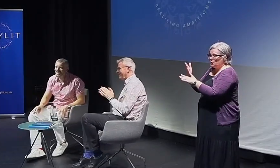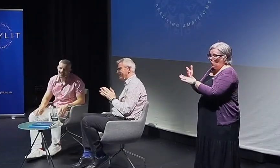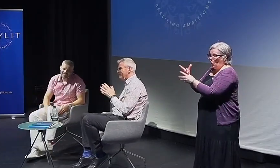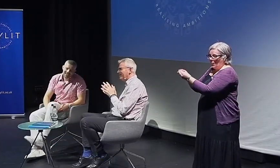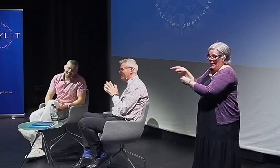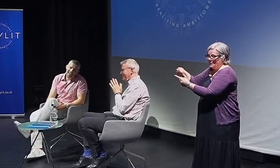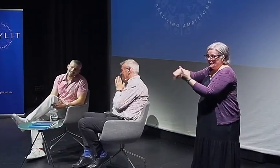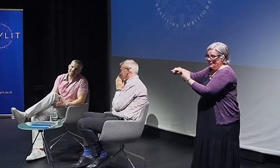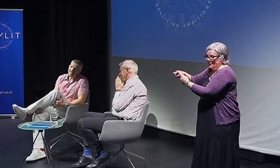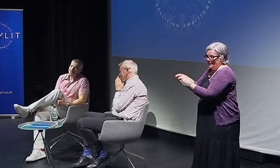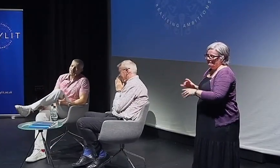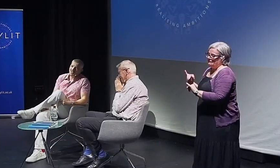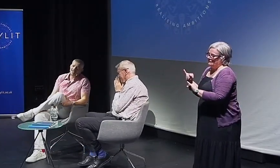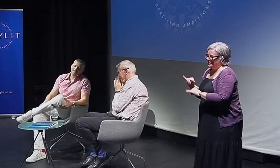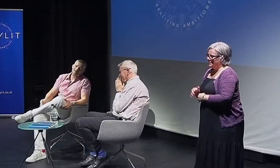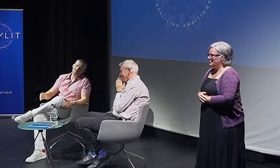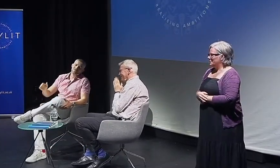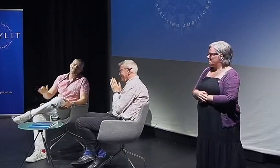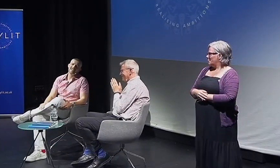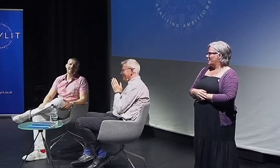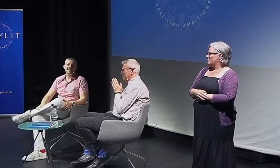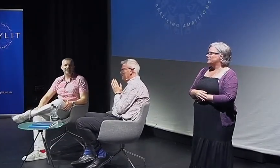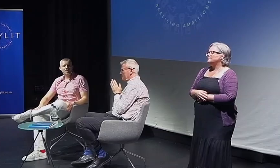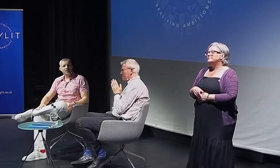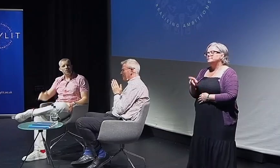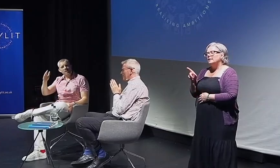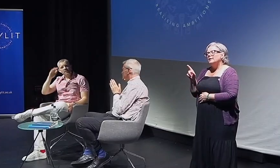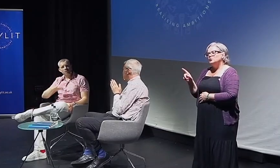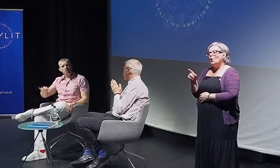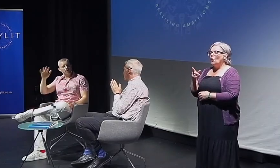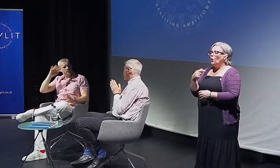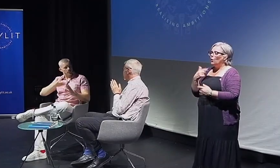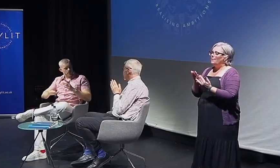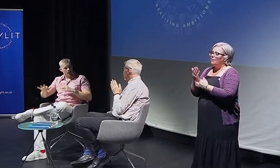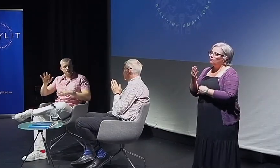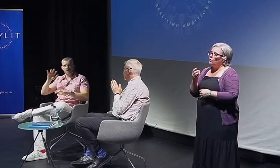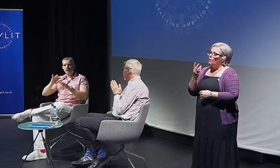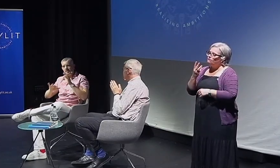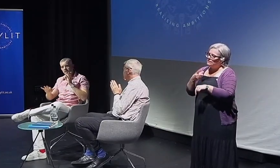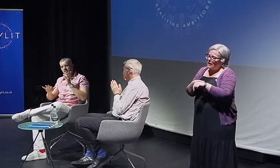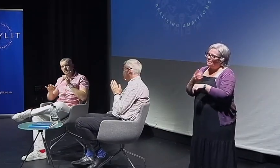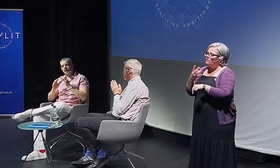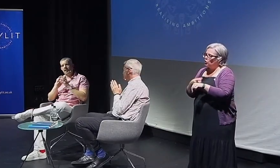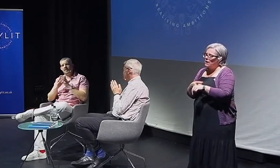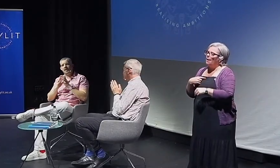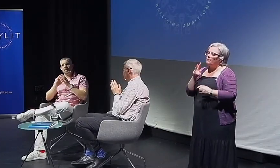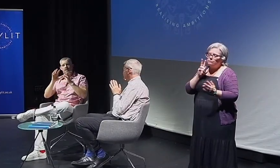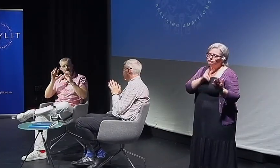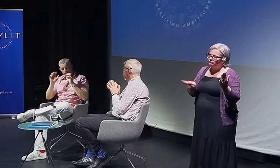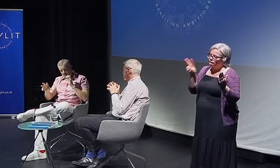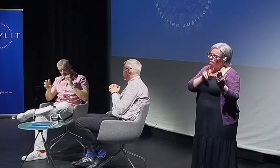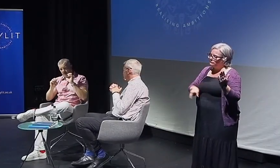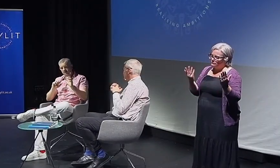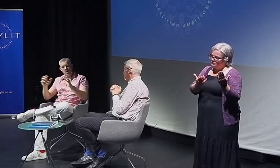Yeah, exactly. And hello. And so I sort of went through 3 or 4 times through the images, and then the